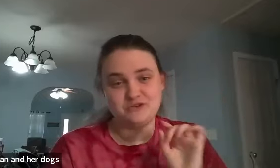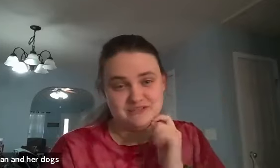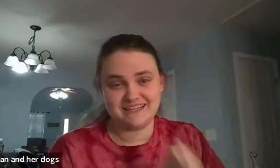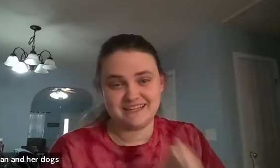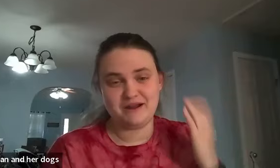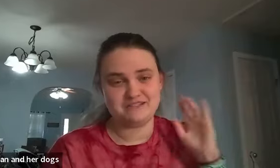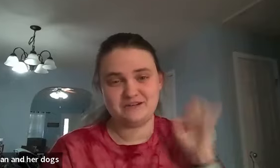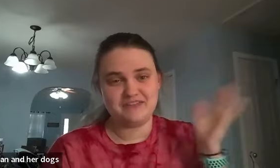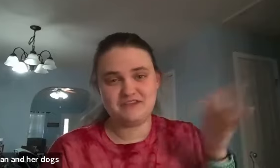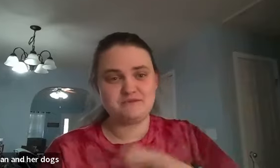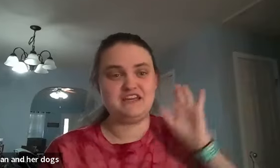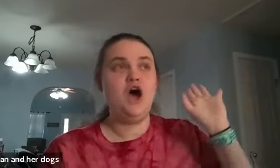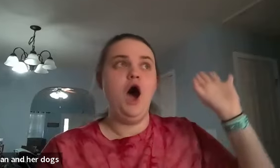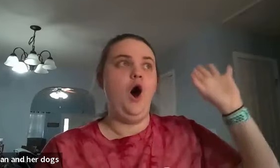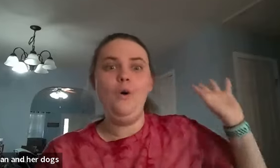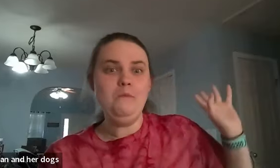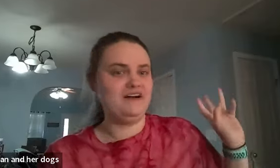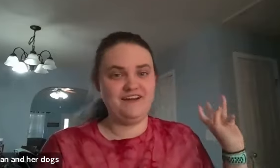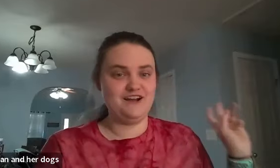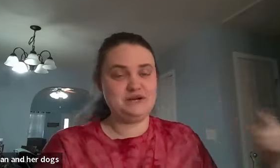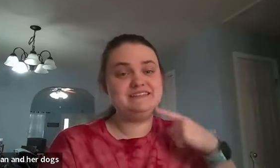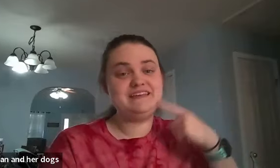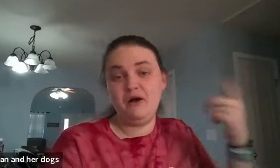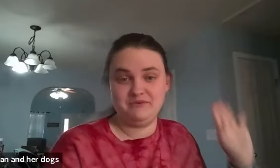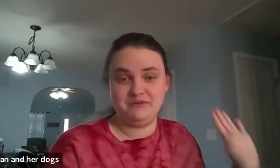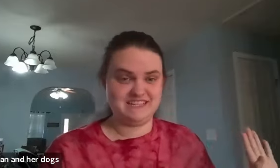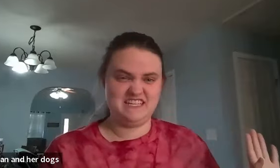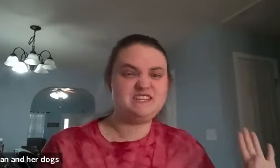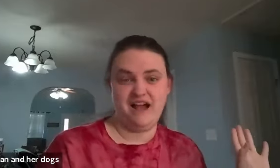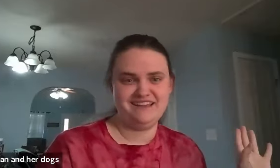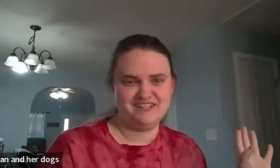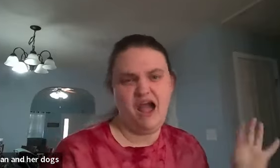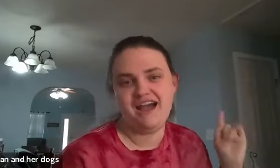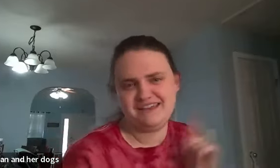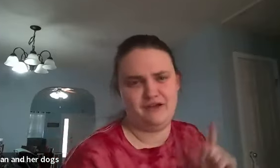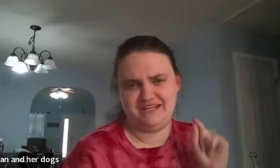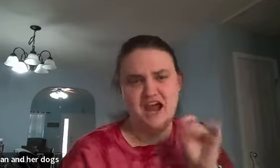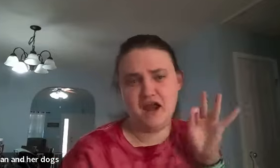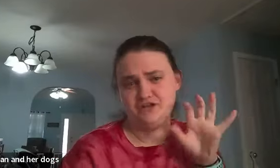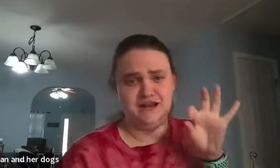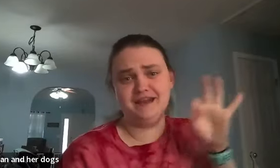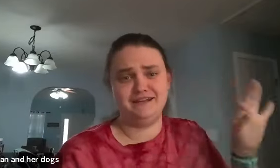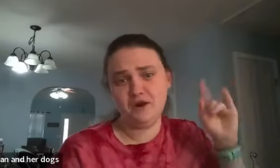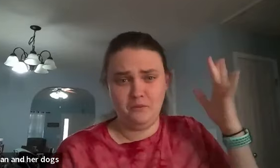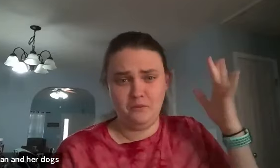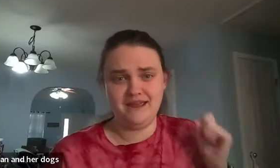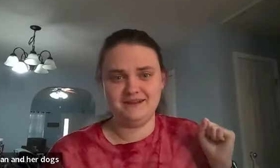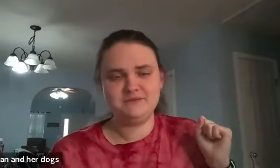coolest thing. When I was learning, I thought that was like, oh my gosh. And I would tell people that. I was like, guess what I can do? I can count to 999 on one hand. And people would be